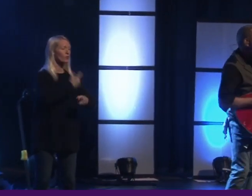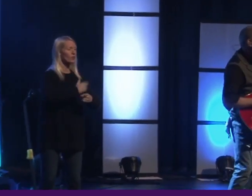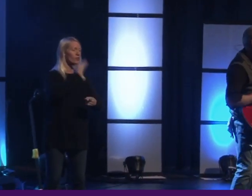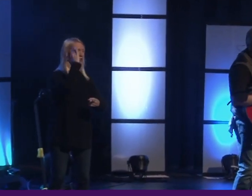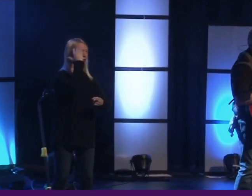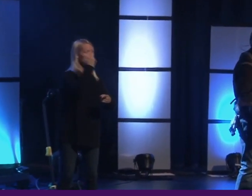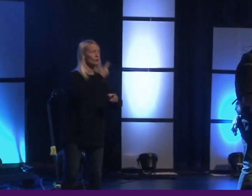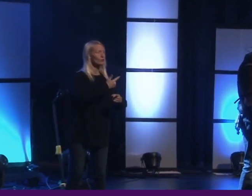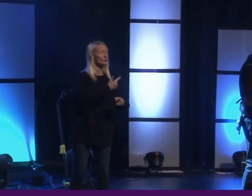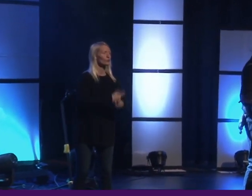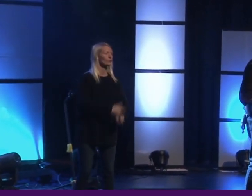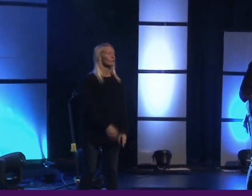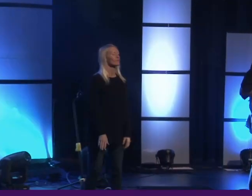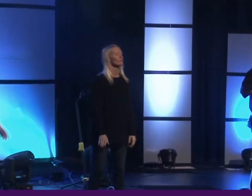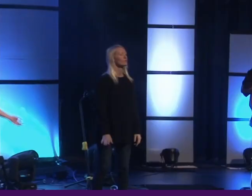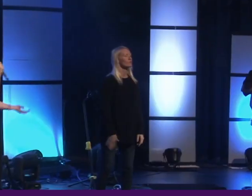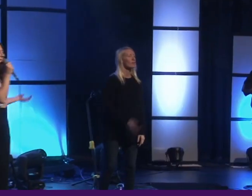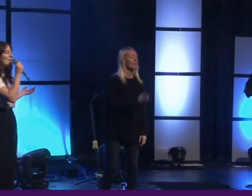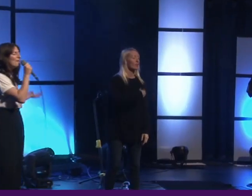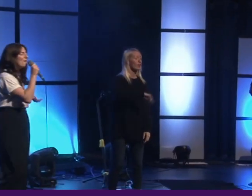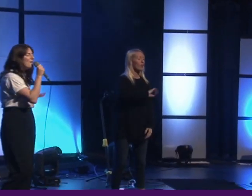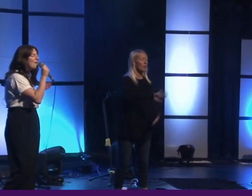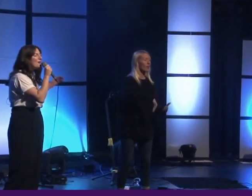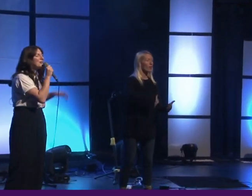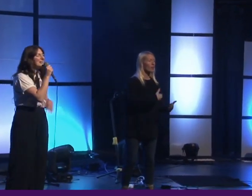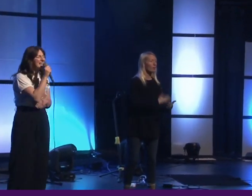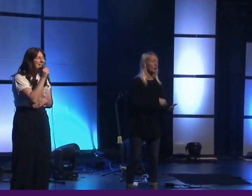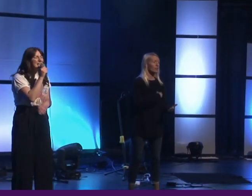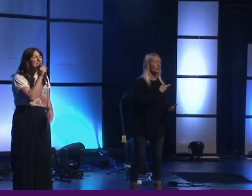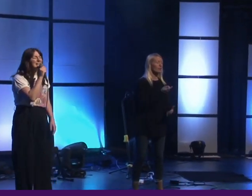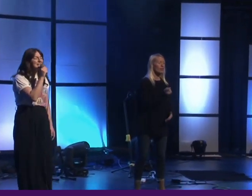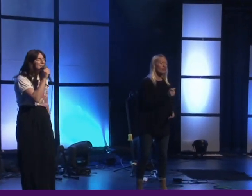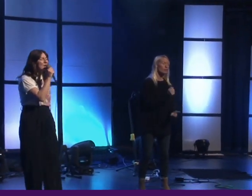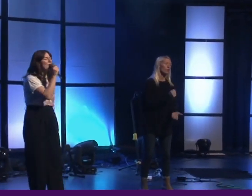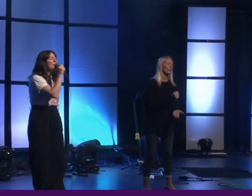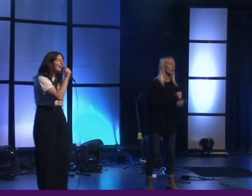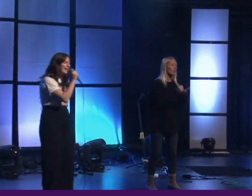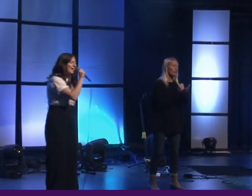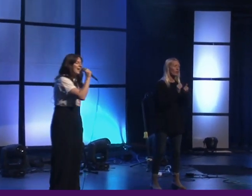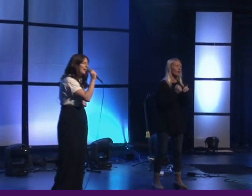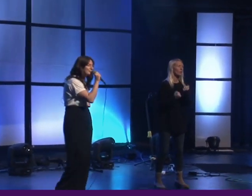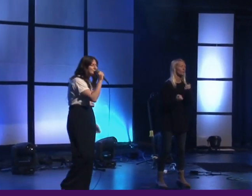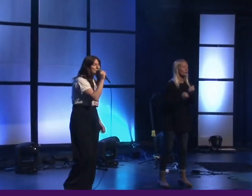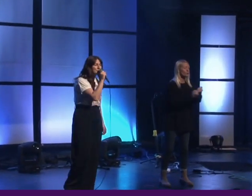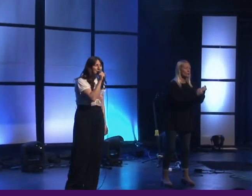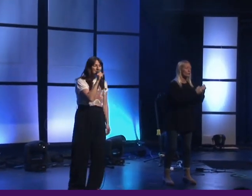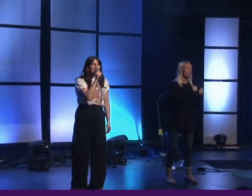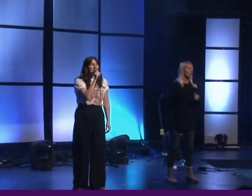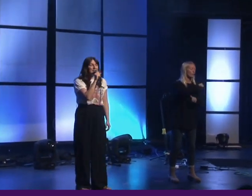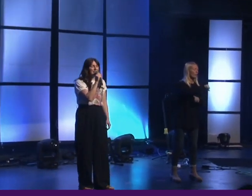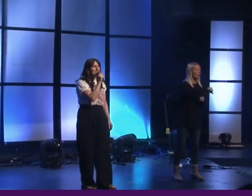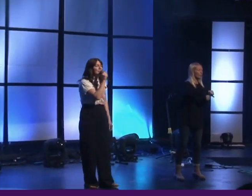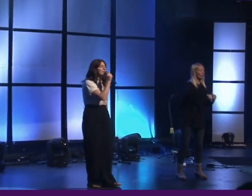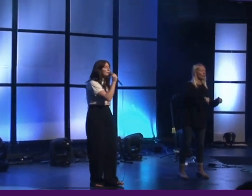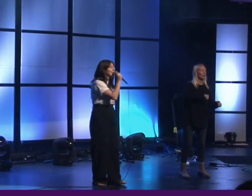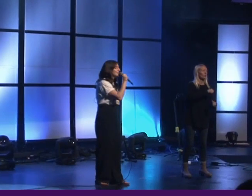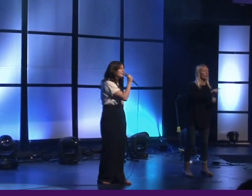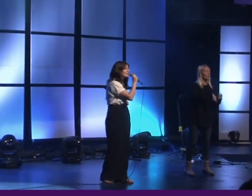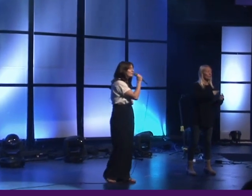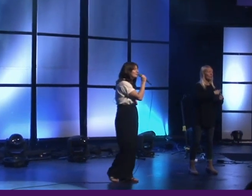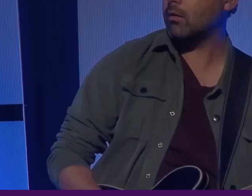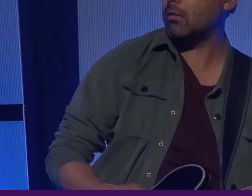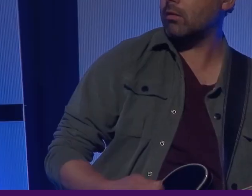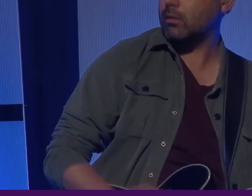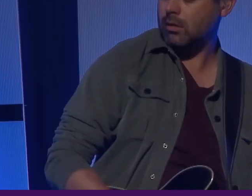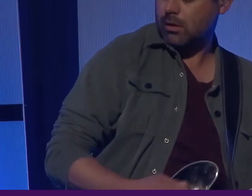and brothers, we can all give a little more out to each other when